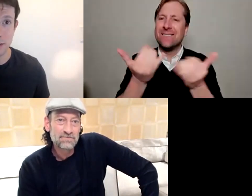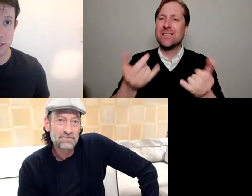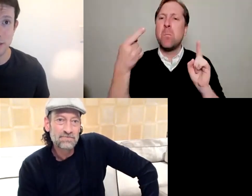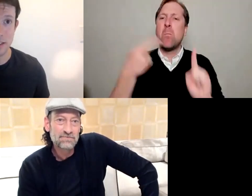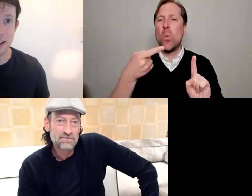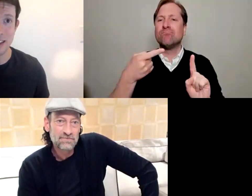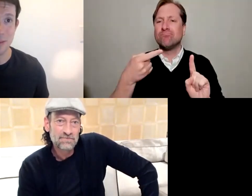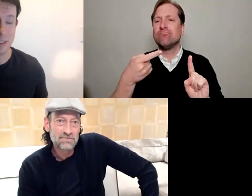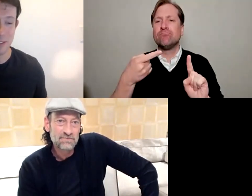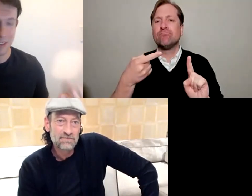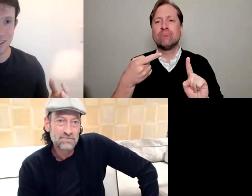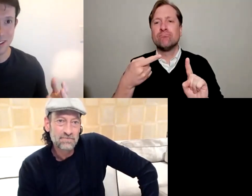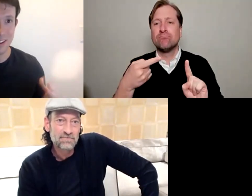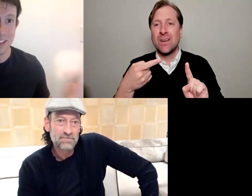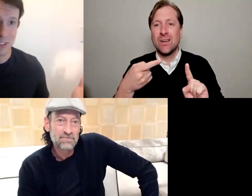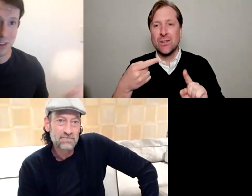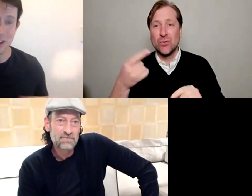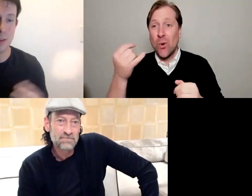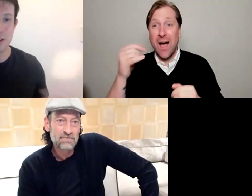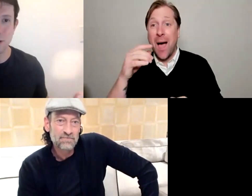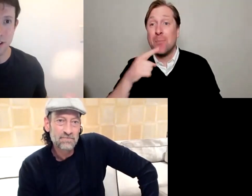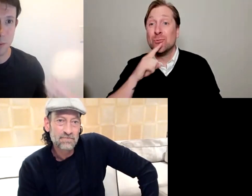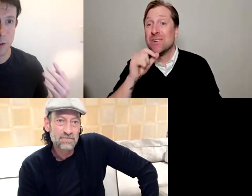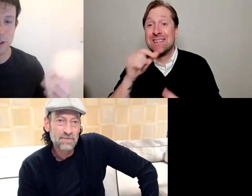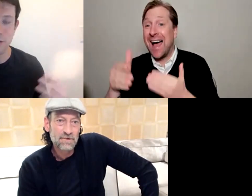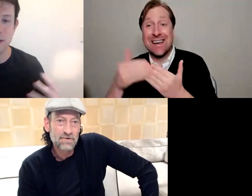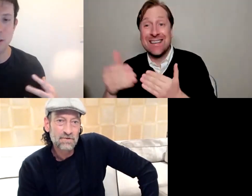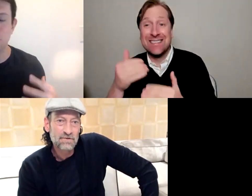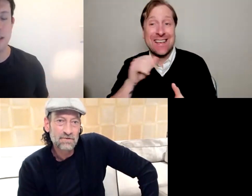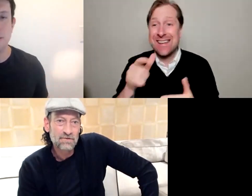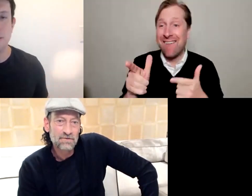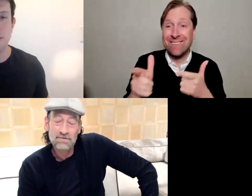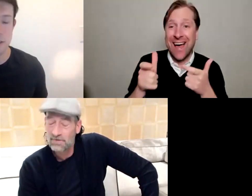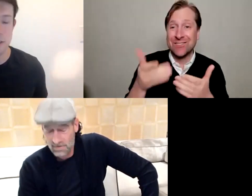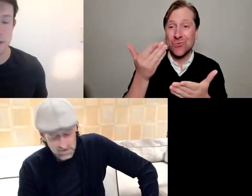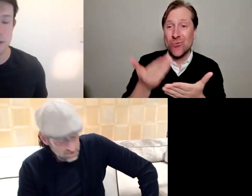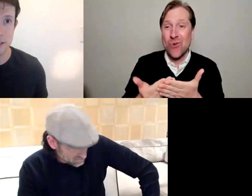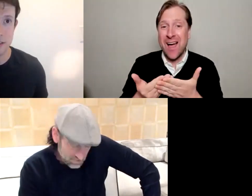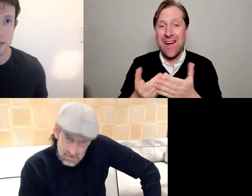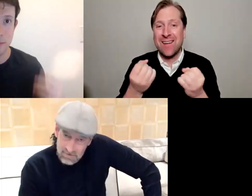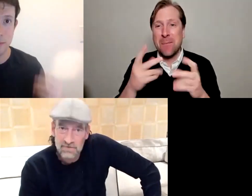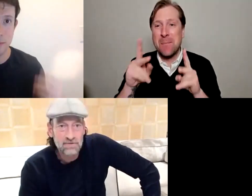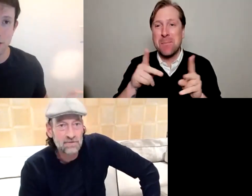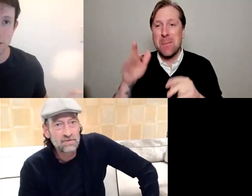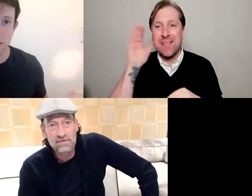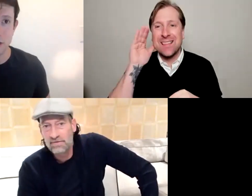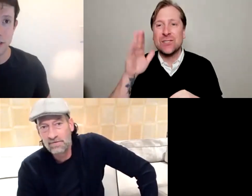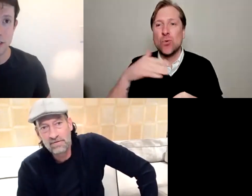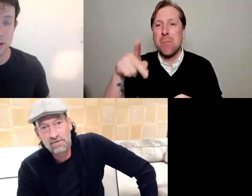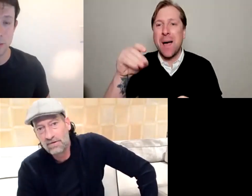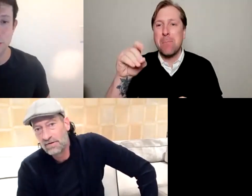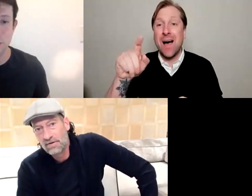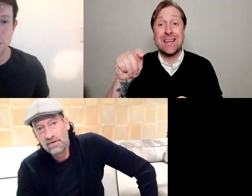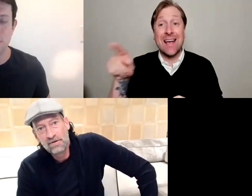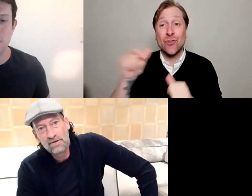imagine that was an easy journey, a quick journey. And I'm wondering, you know, a lot of people listen to this podcast, they're actors just